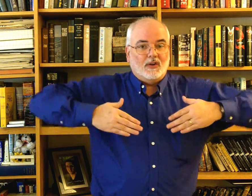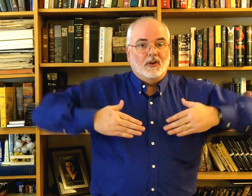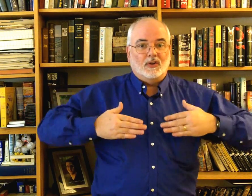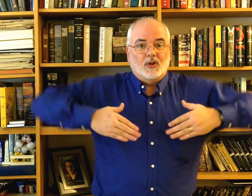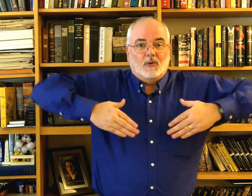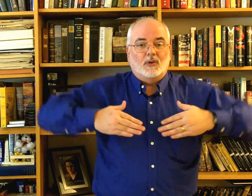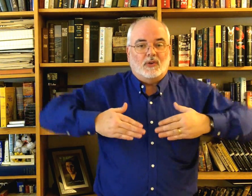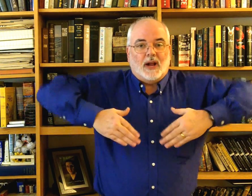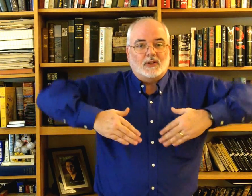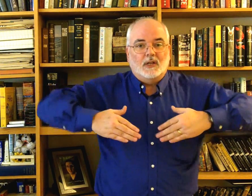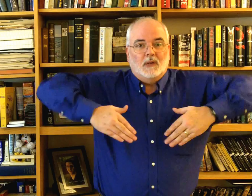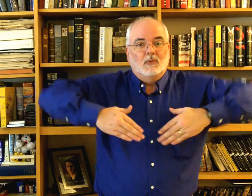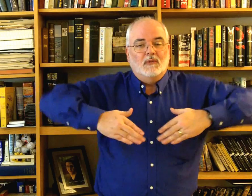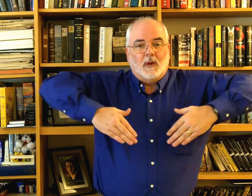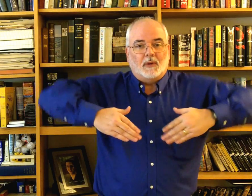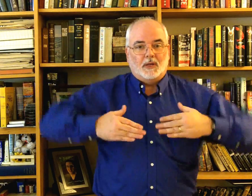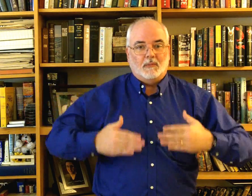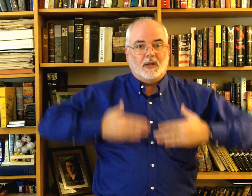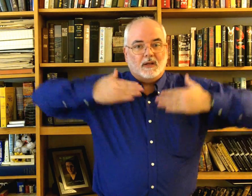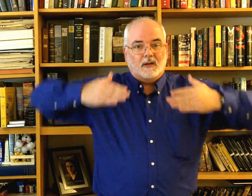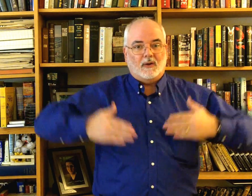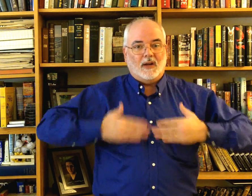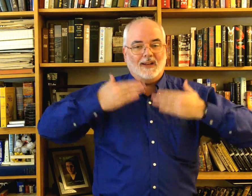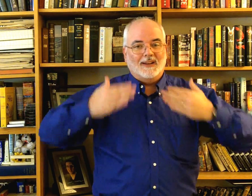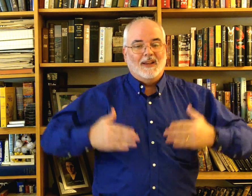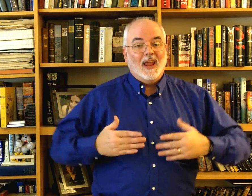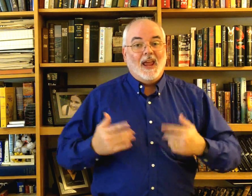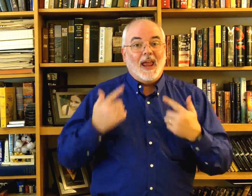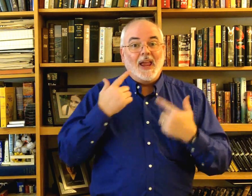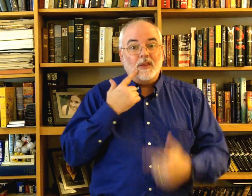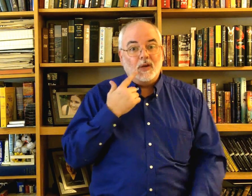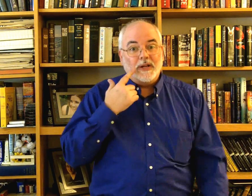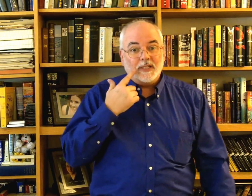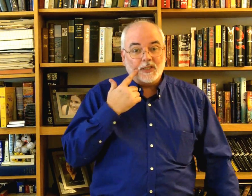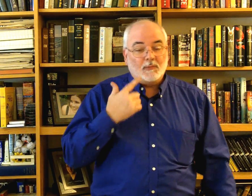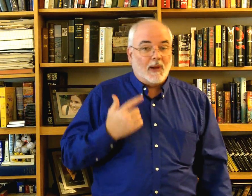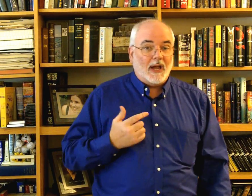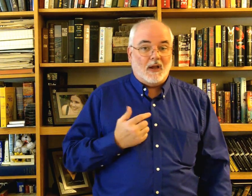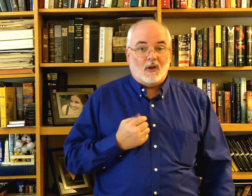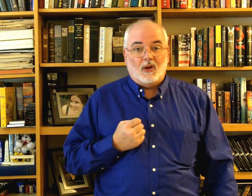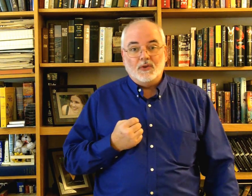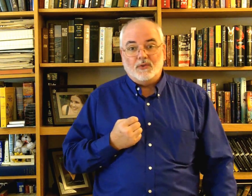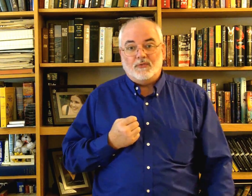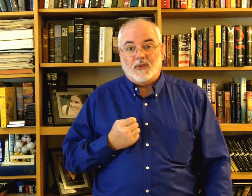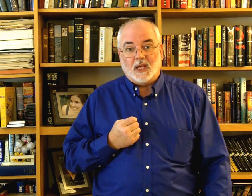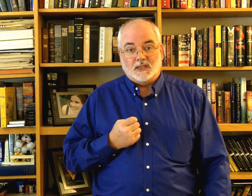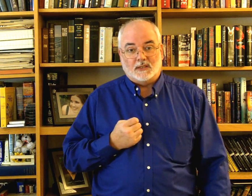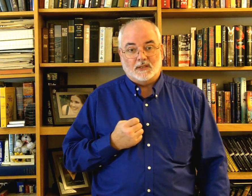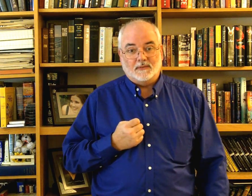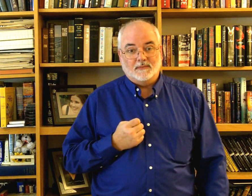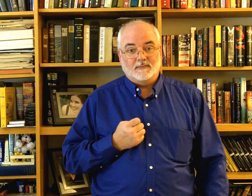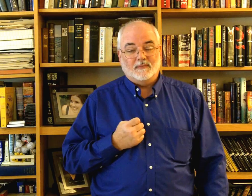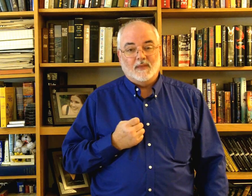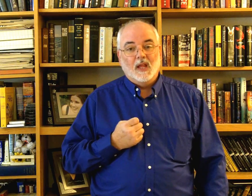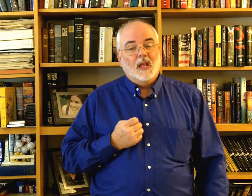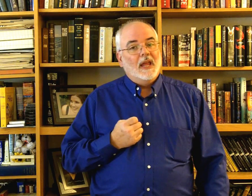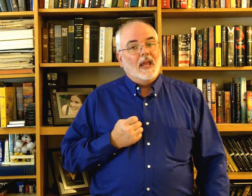Your shoulders are actually going to move up a little bit. Alright? And there is a smile on your face.